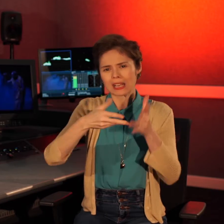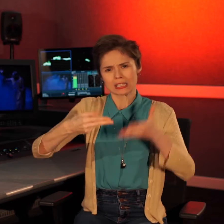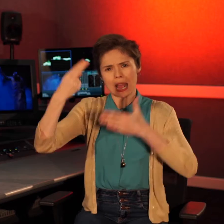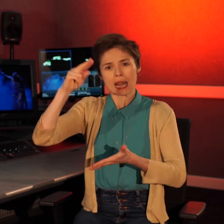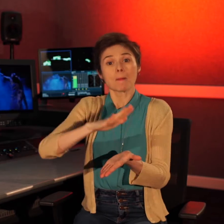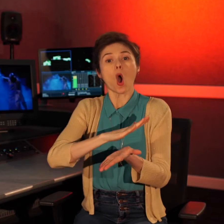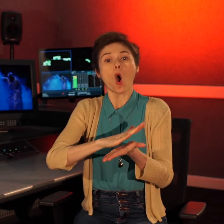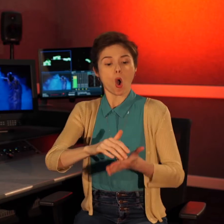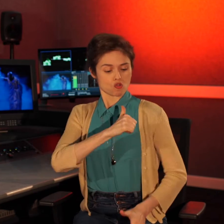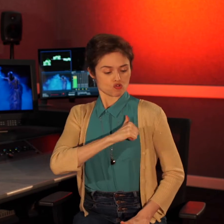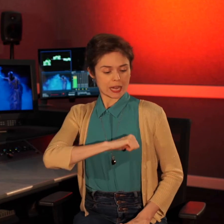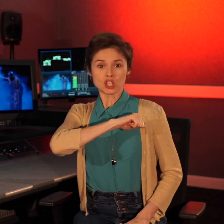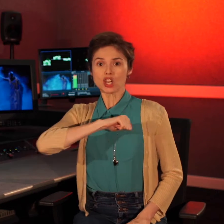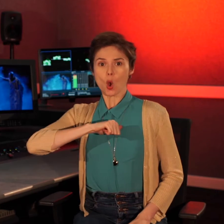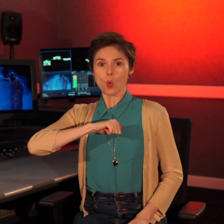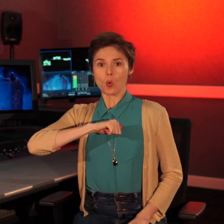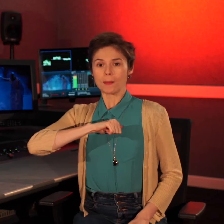Horatio, and his sign name.